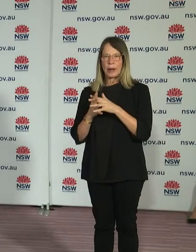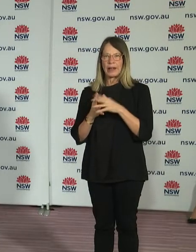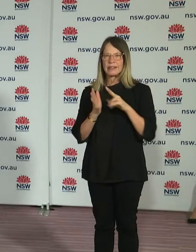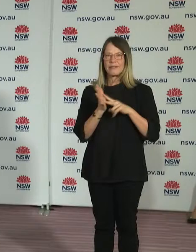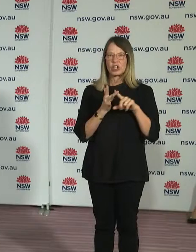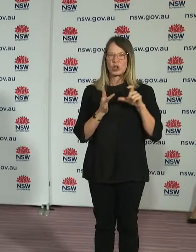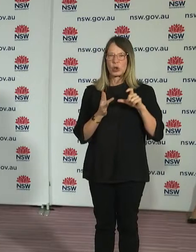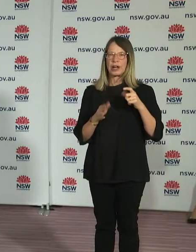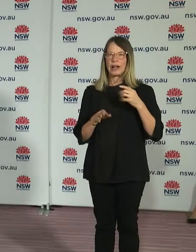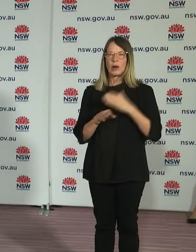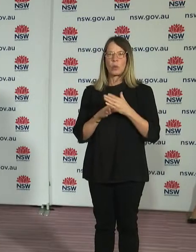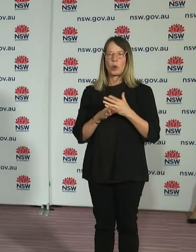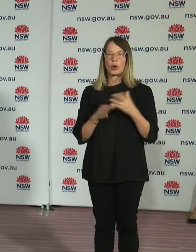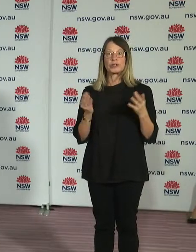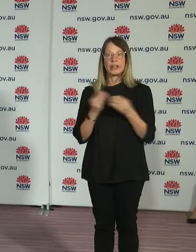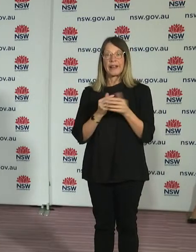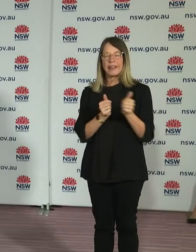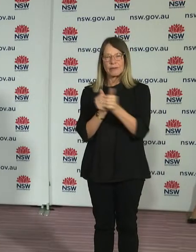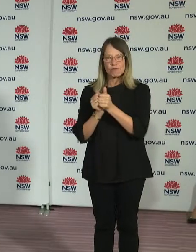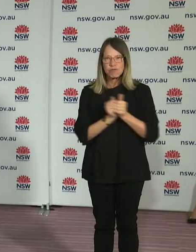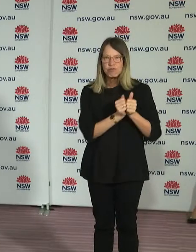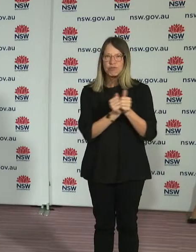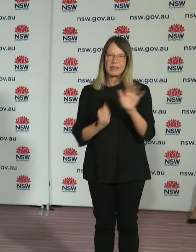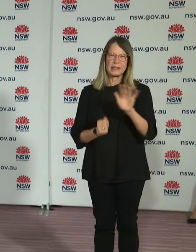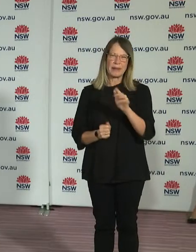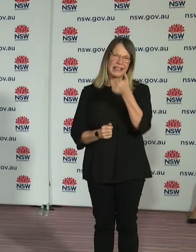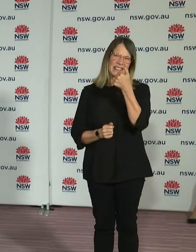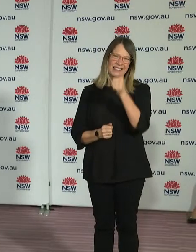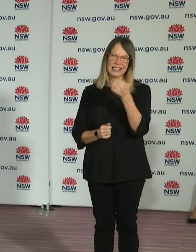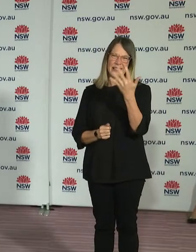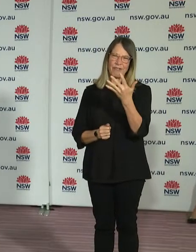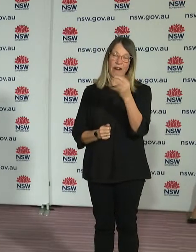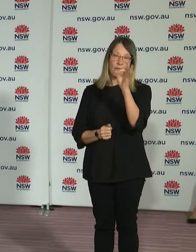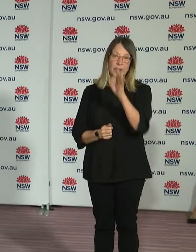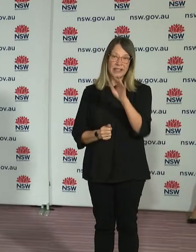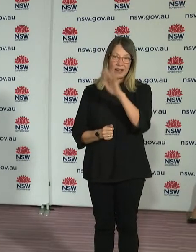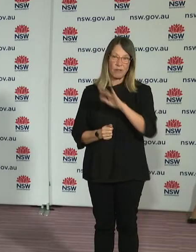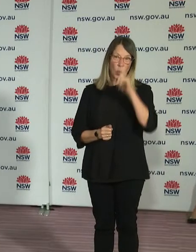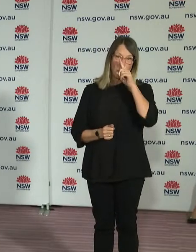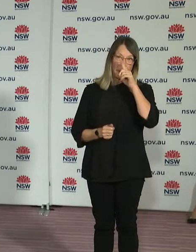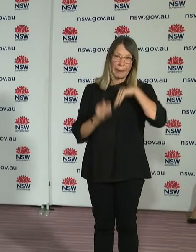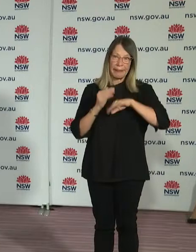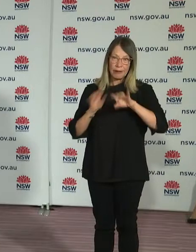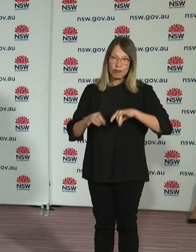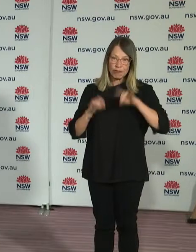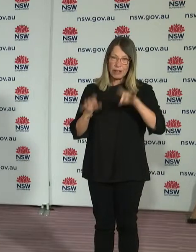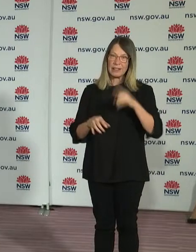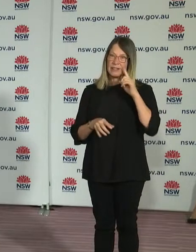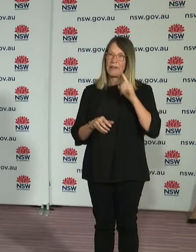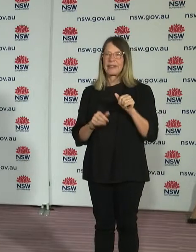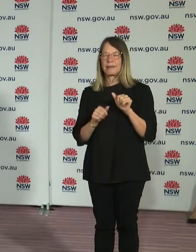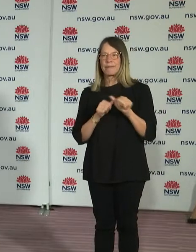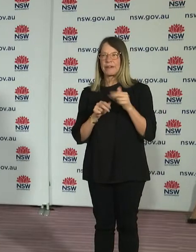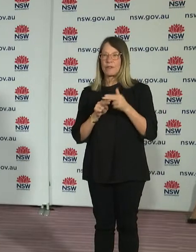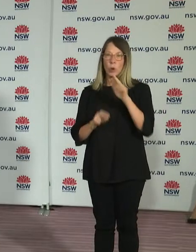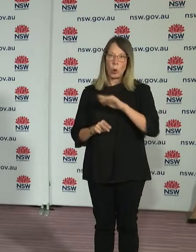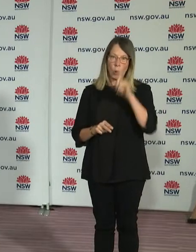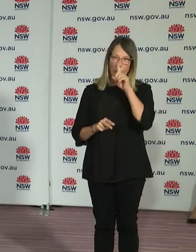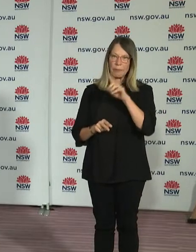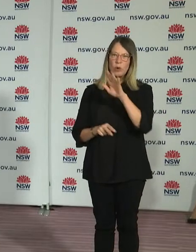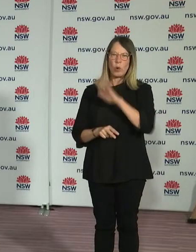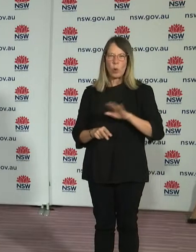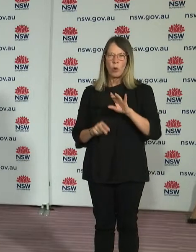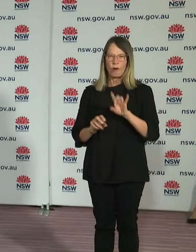nation's population. I think it's in everybody's interest for us to move forward together, and after the next few weeks are over, I'll definitely be having